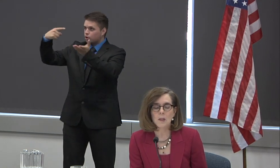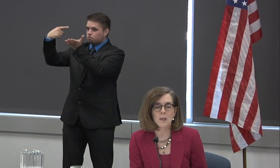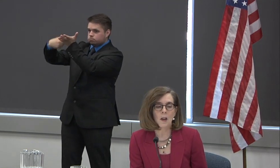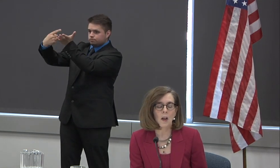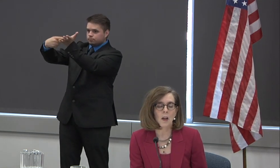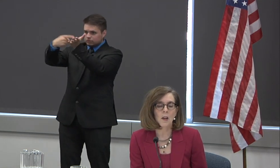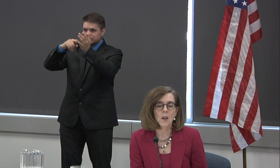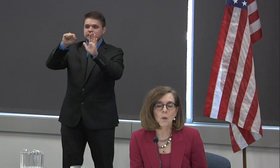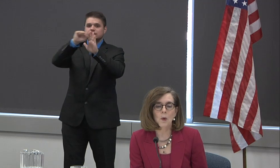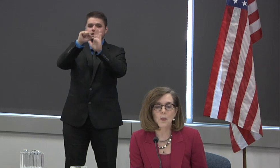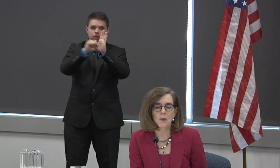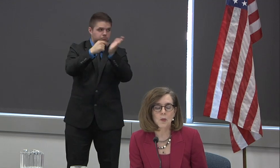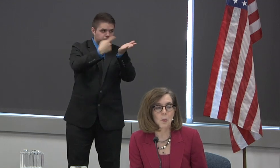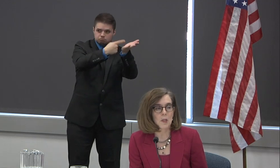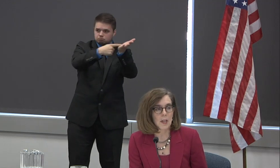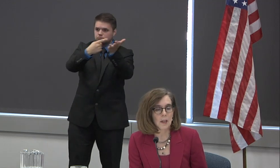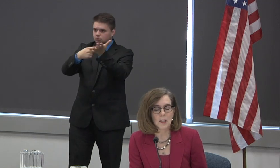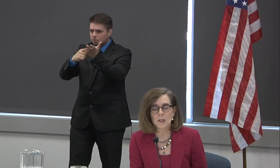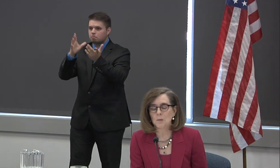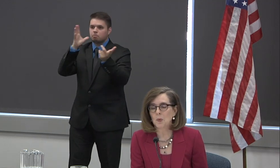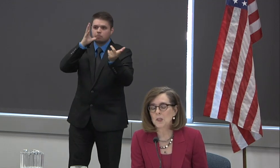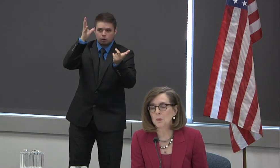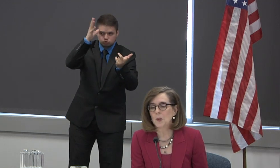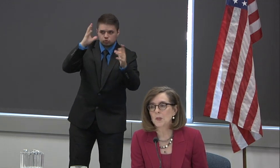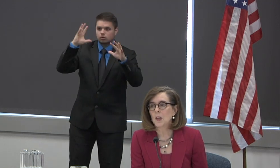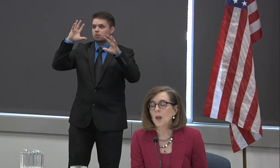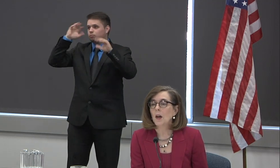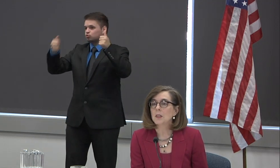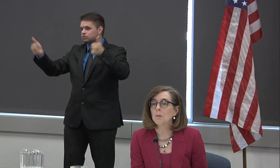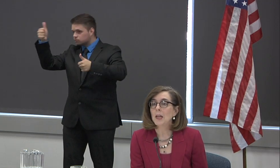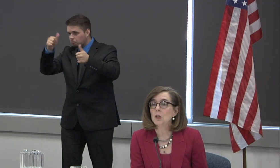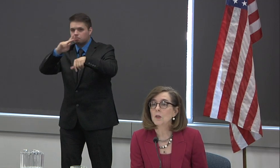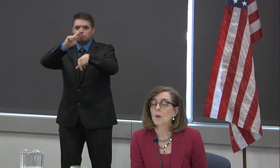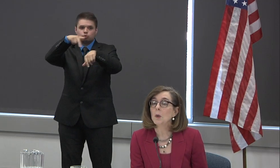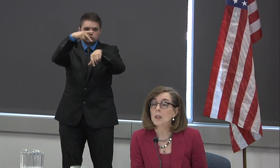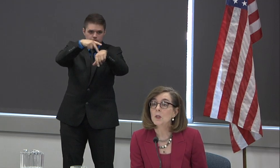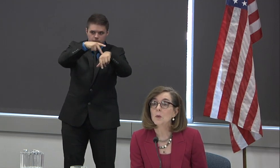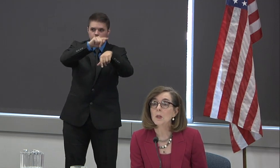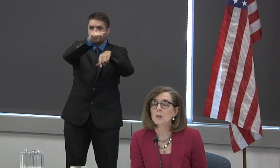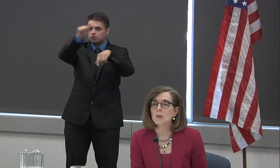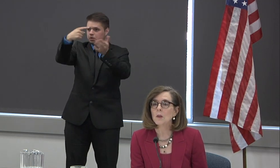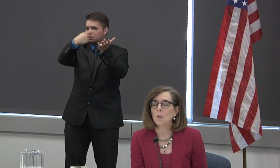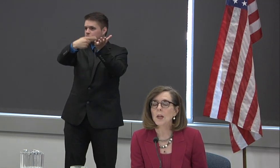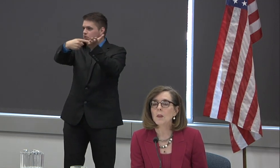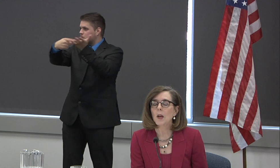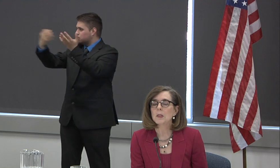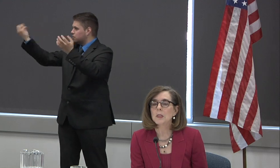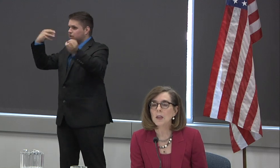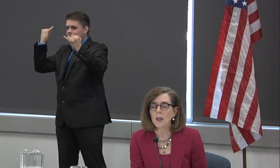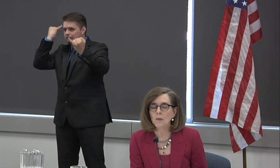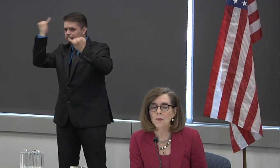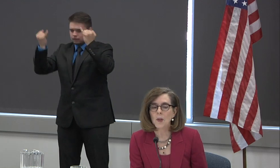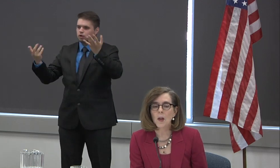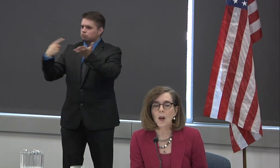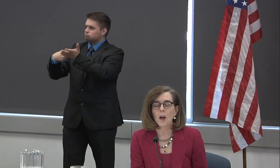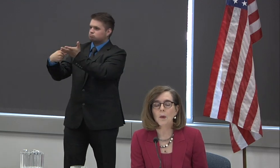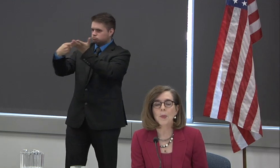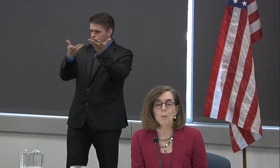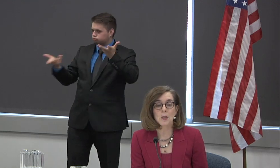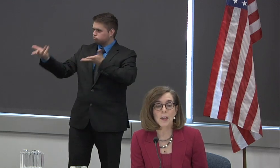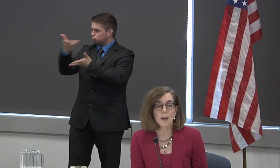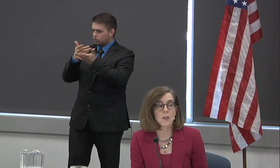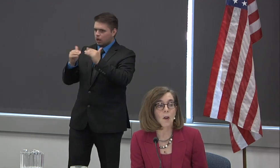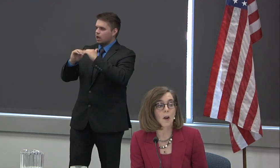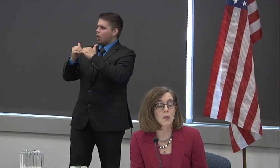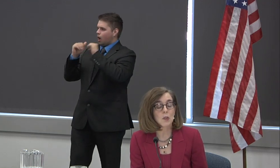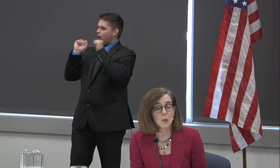parents, with superintendents and principals to make sure that we can do this in a way that's safe, that